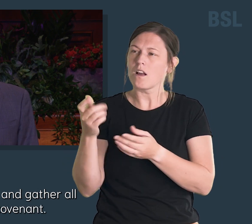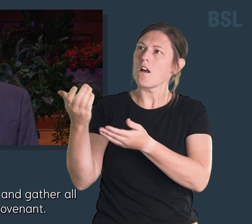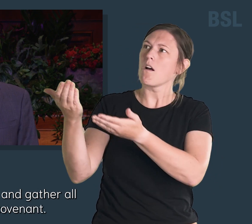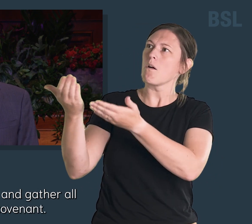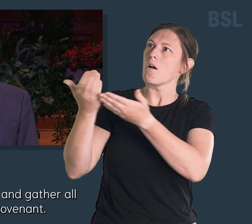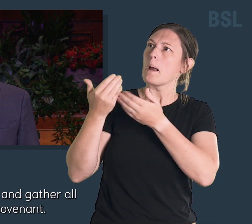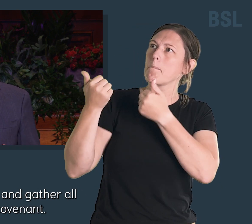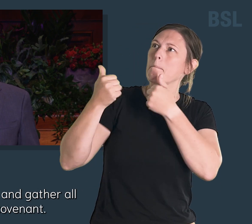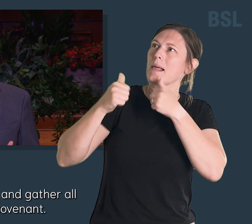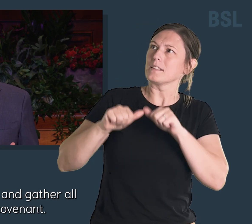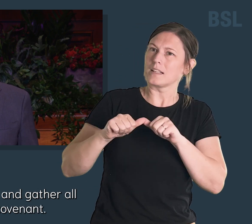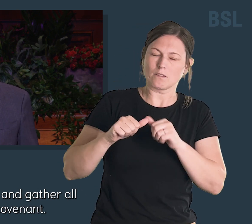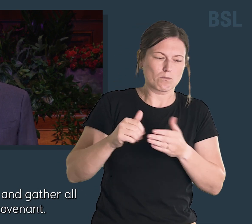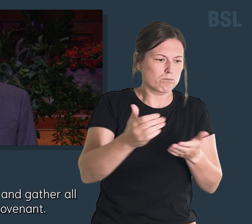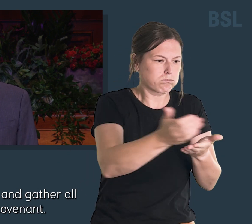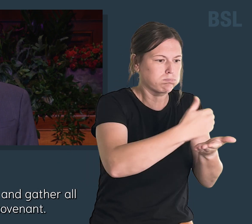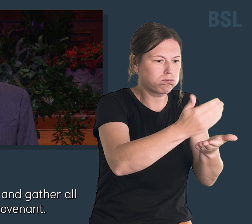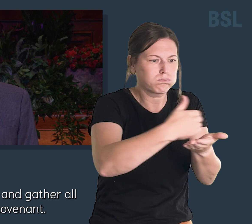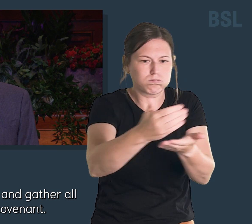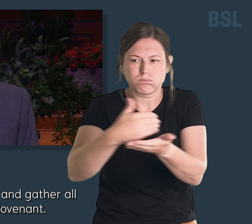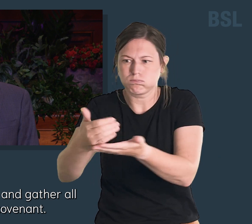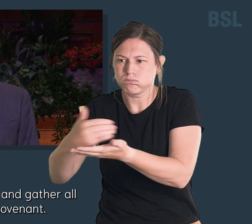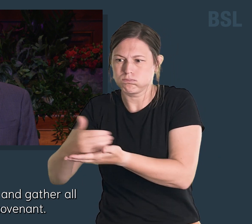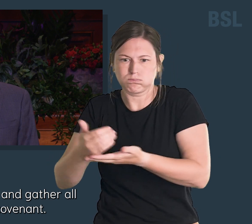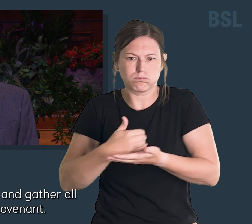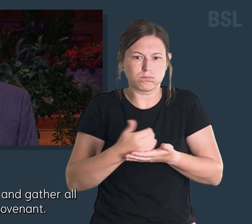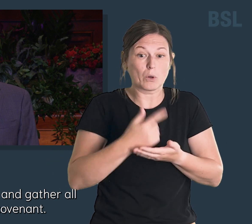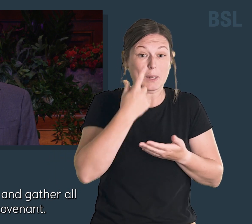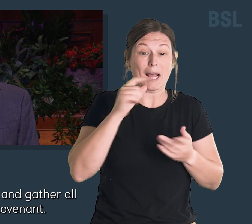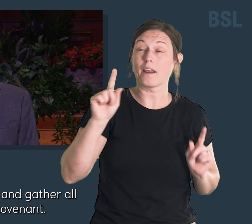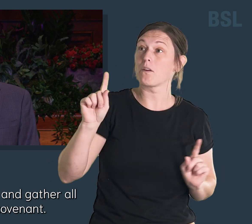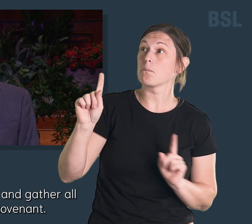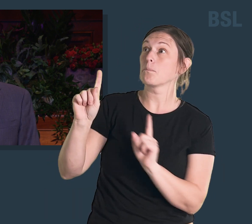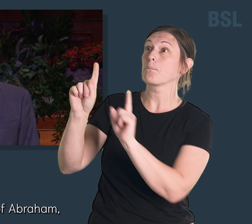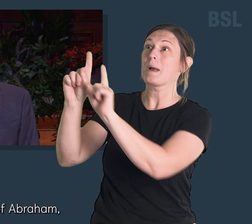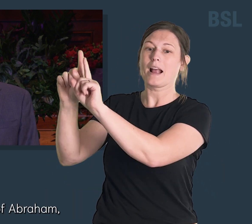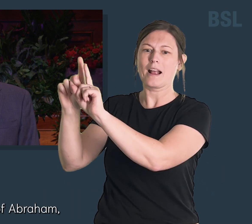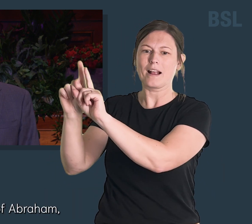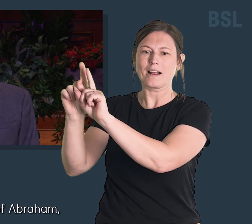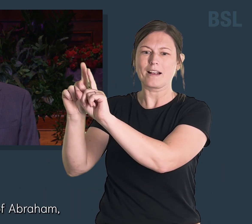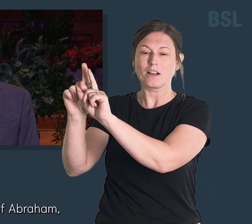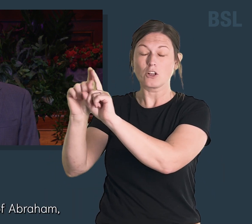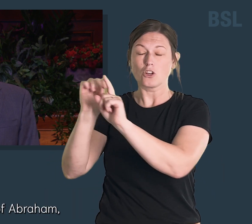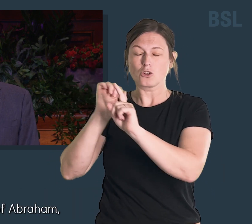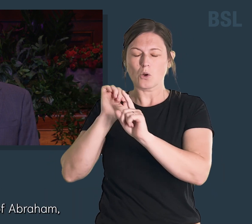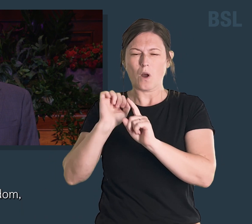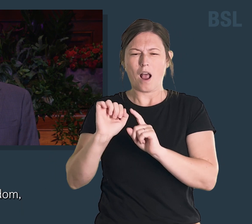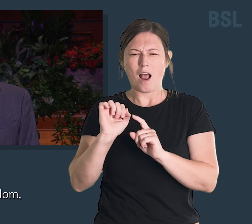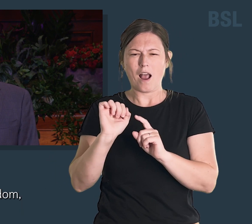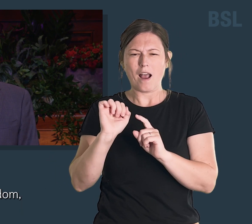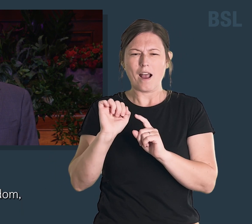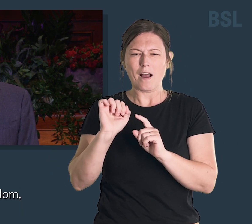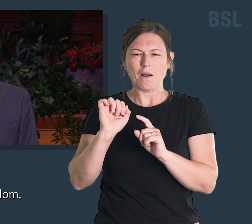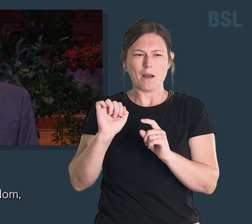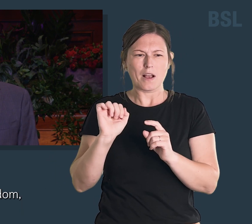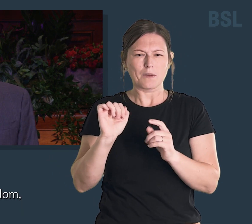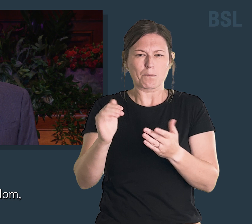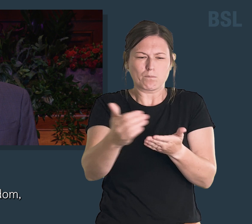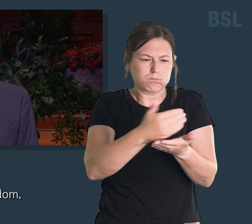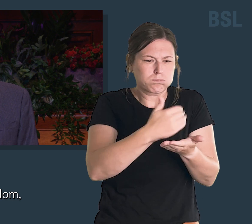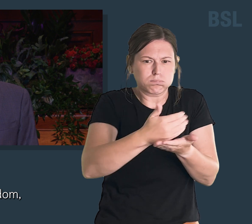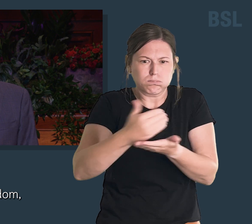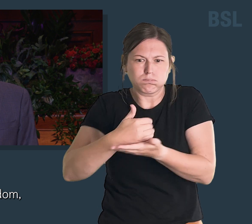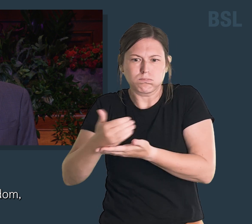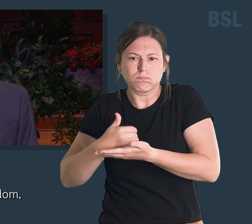and gather all who will into the gospel covenant. They become the seed of Abraham and the Church and kingdom